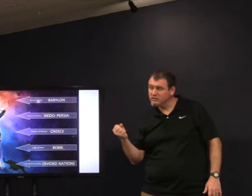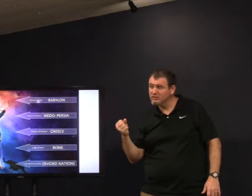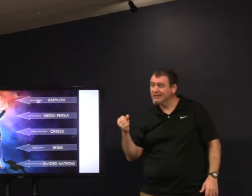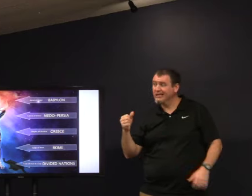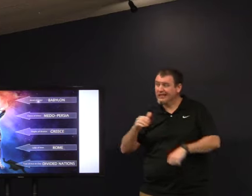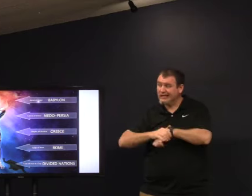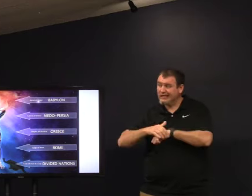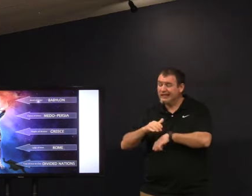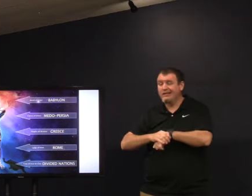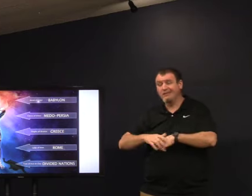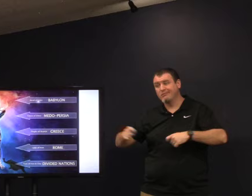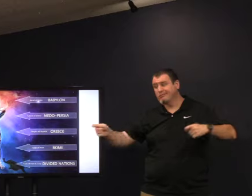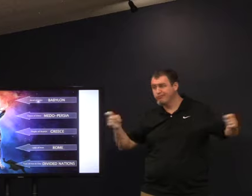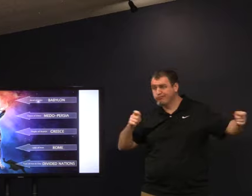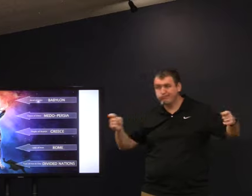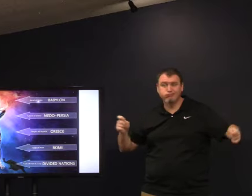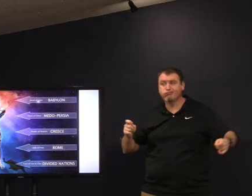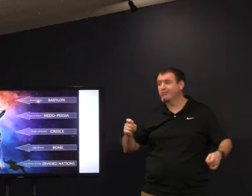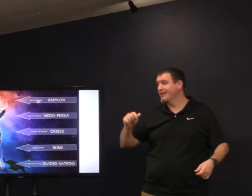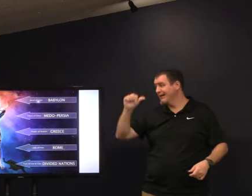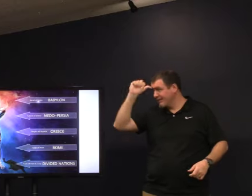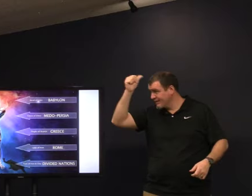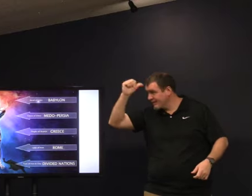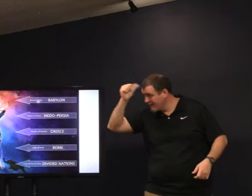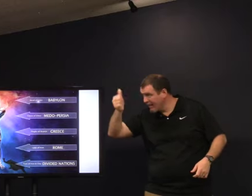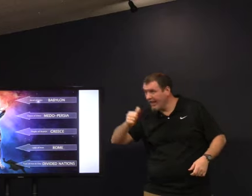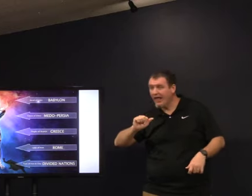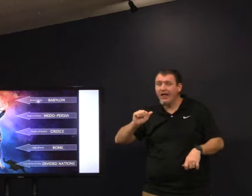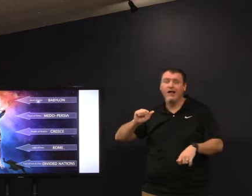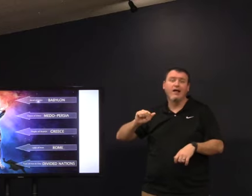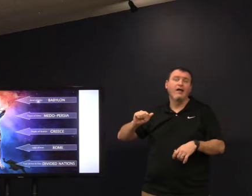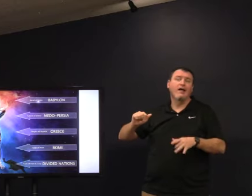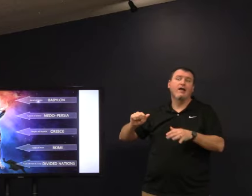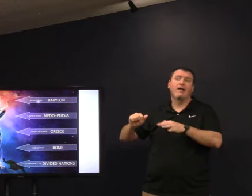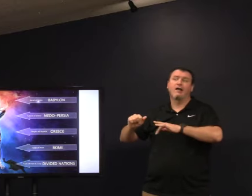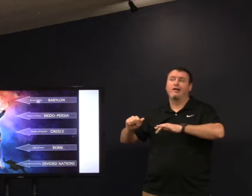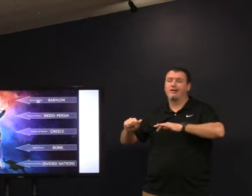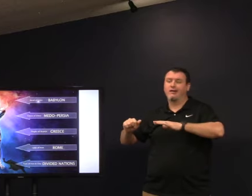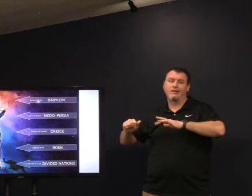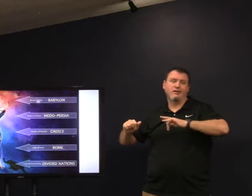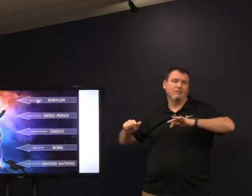Now, I think in the 1800s, they had control of India,